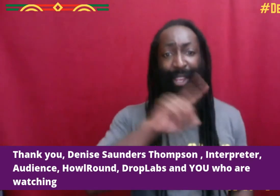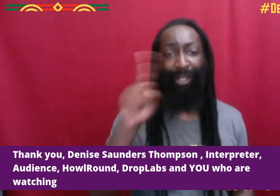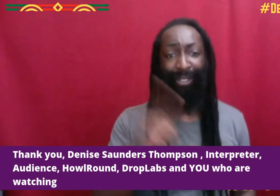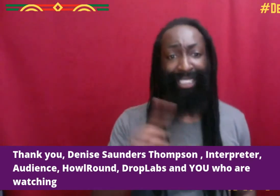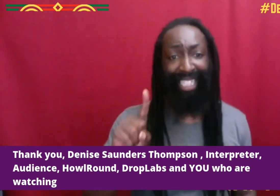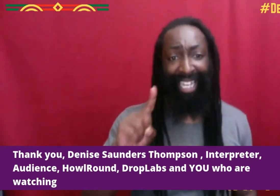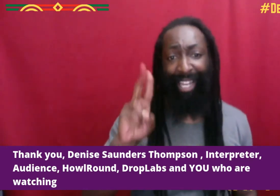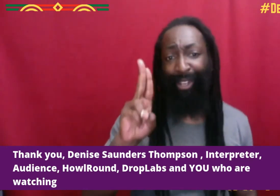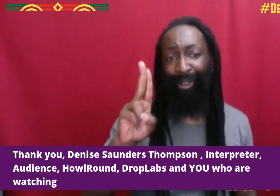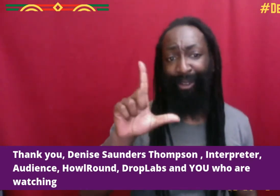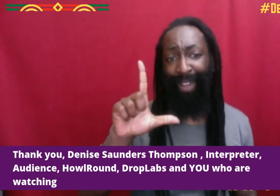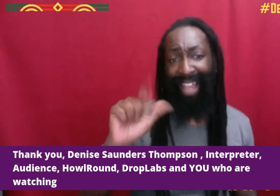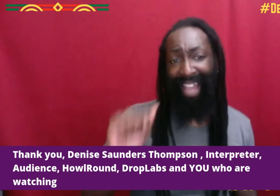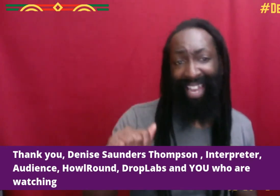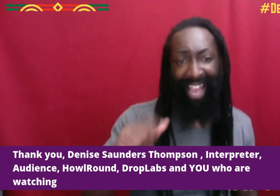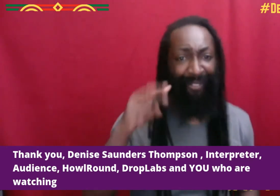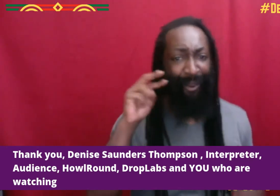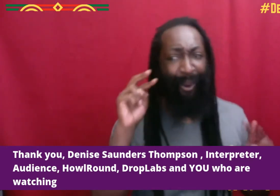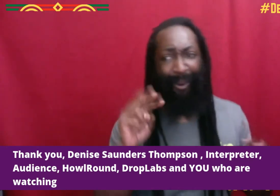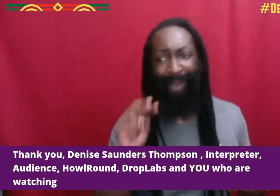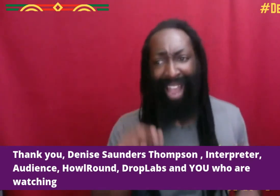watching.